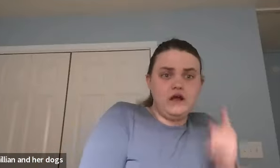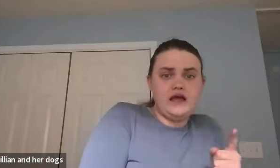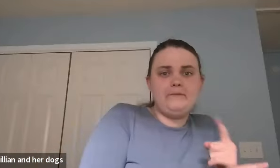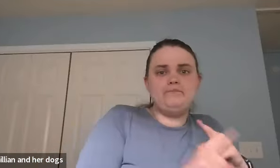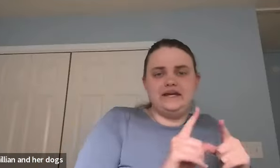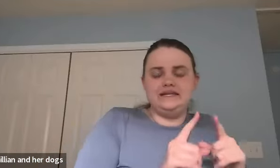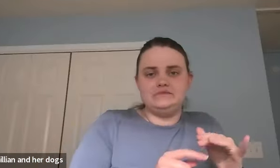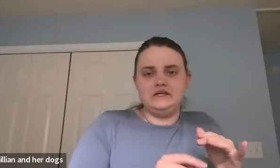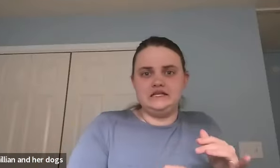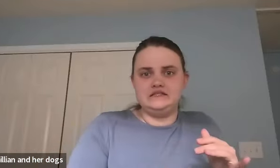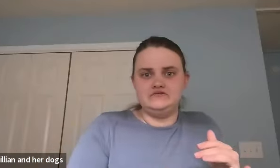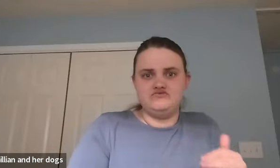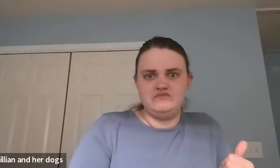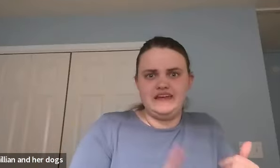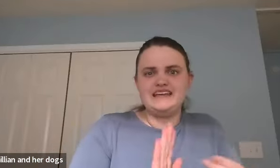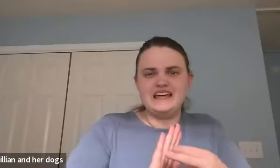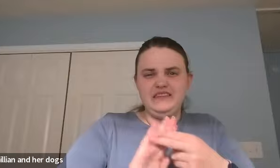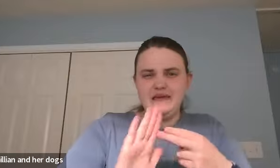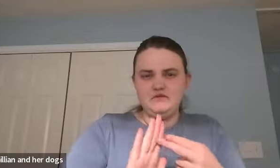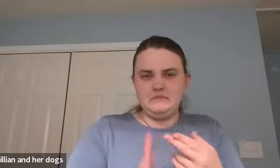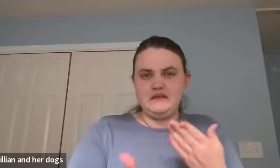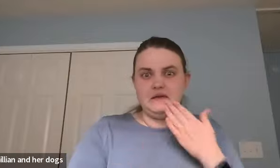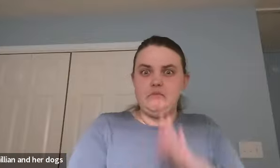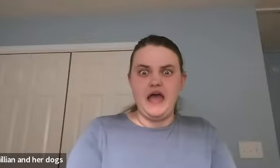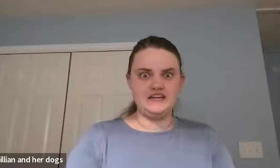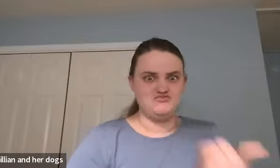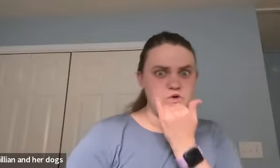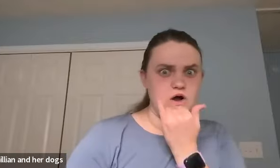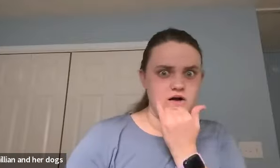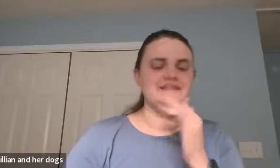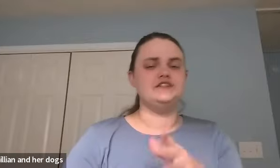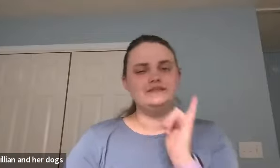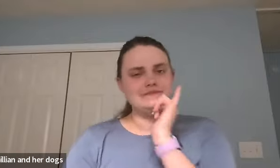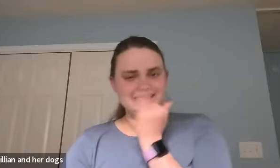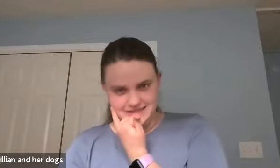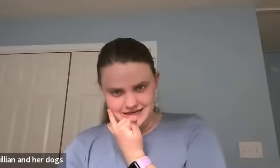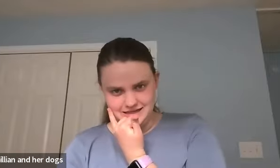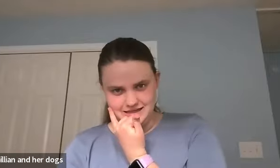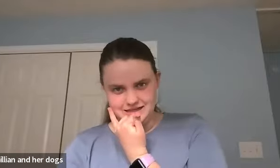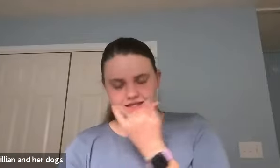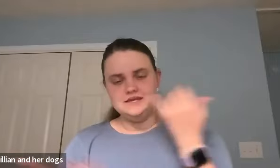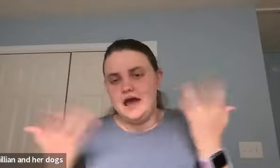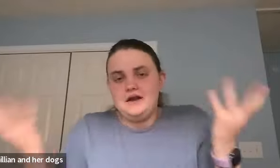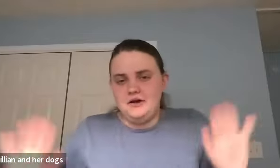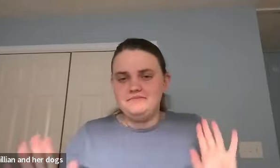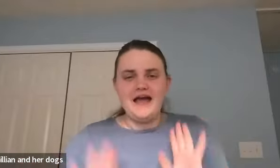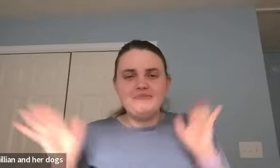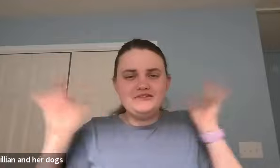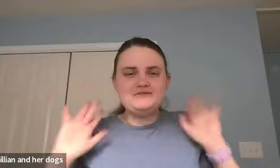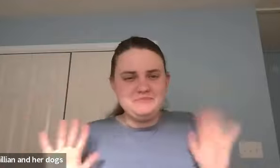right, but it doesn't mean it's like it has that label of like being like bad. It's wrong. It's a mistake. I don't know. I'm one of those people